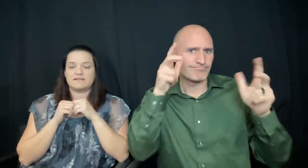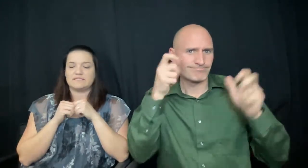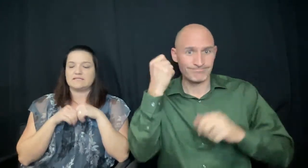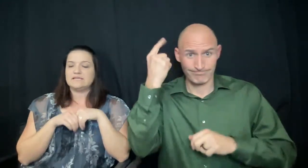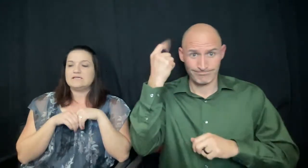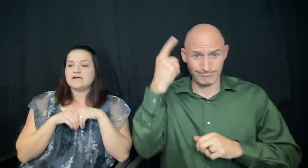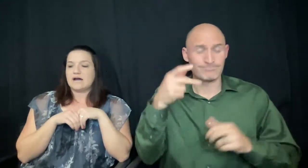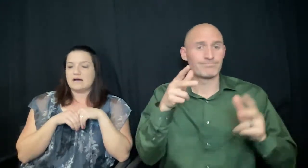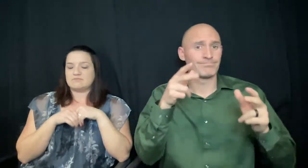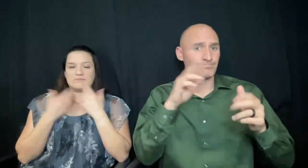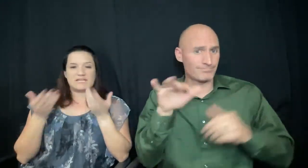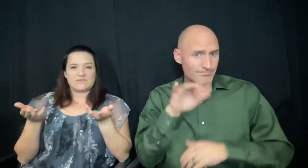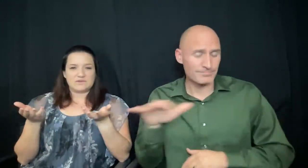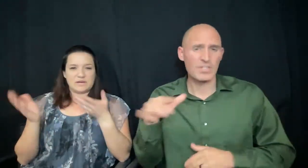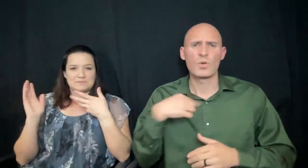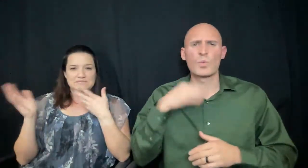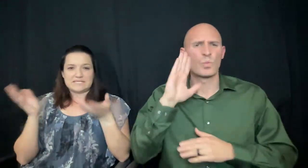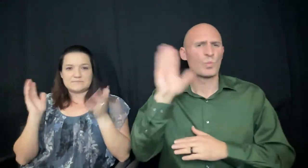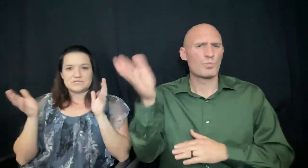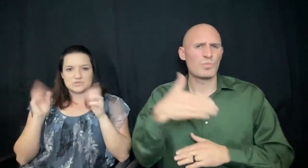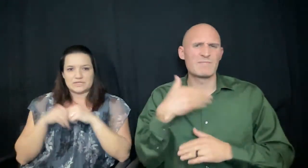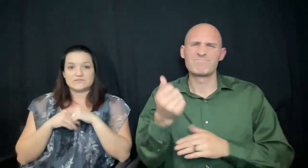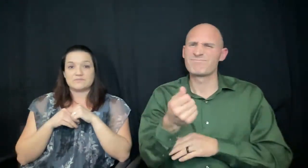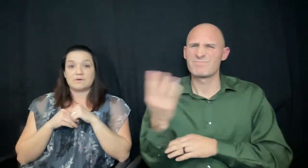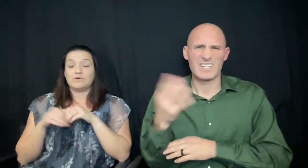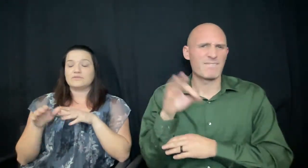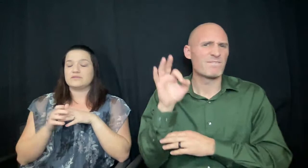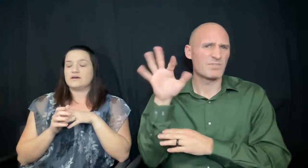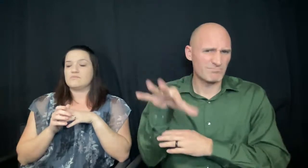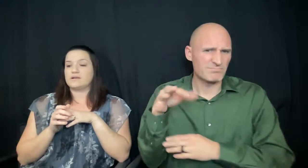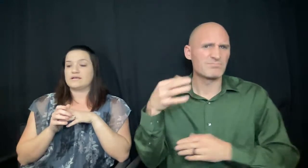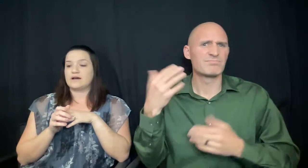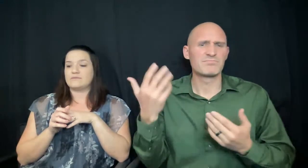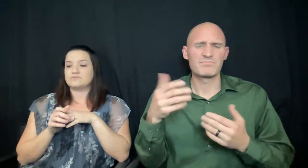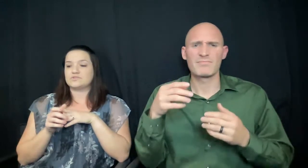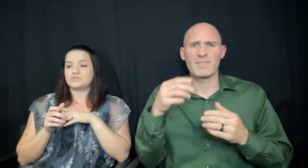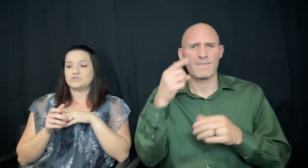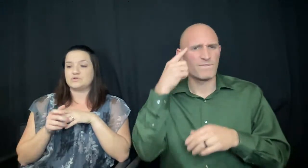spelling. So I'm going to give you a couple of tips and tricks for both. When it comes to